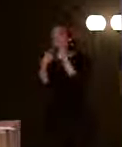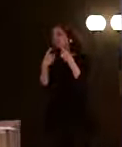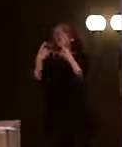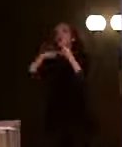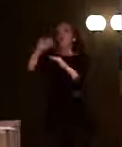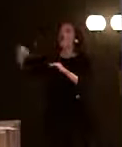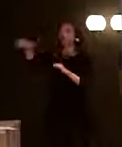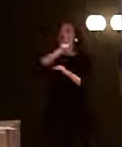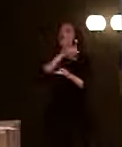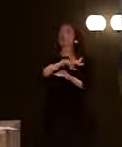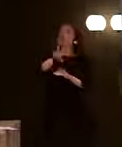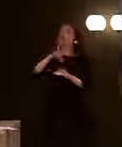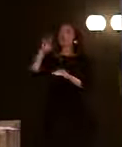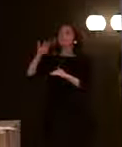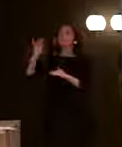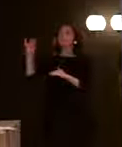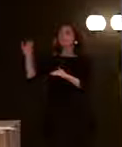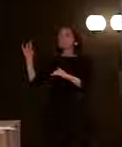own surrealist artwork.